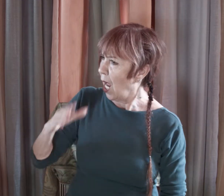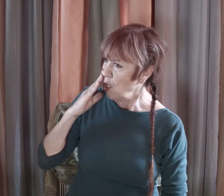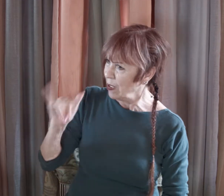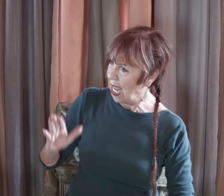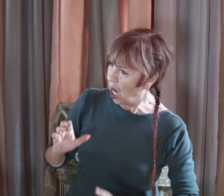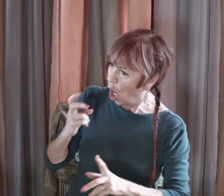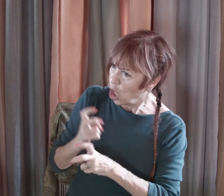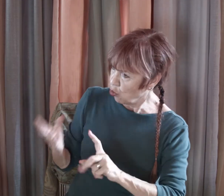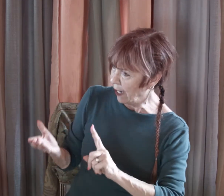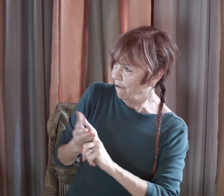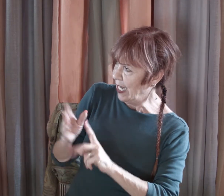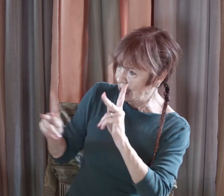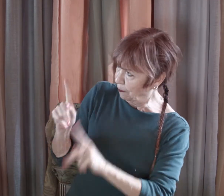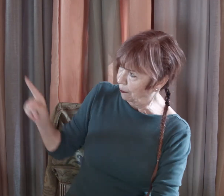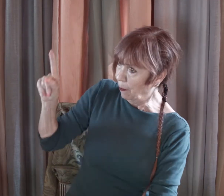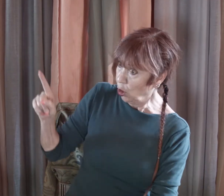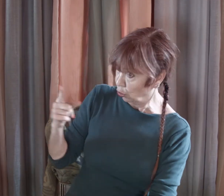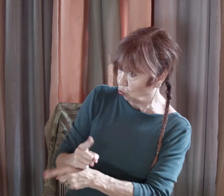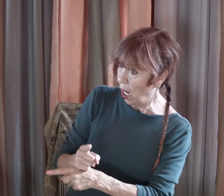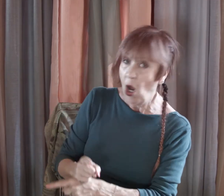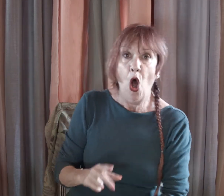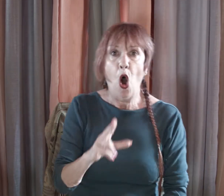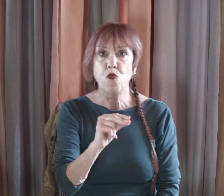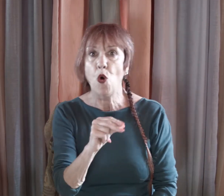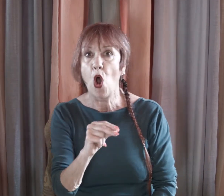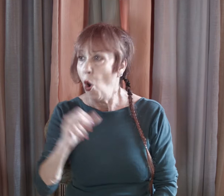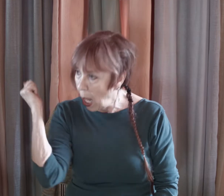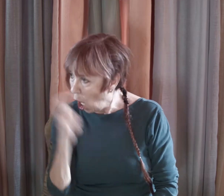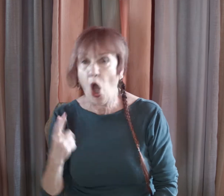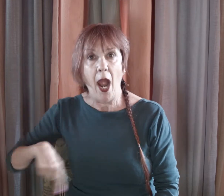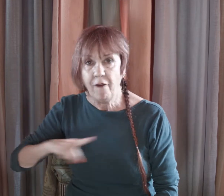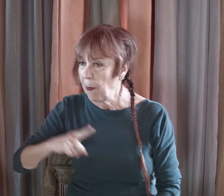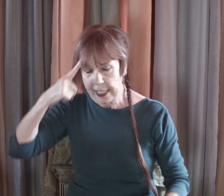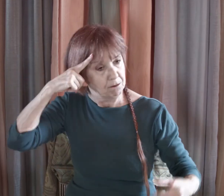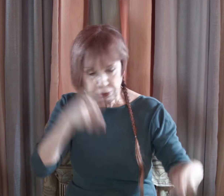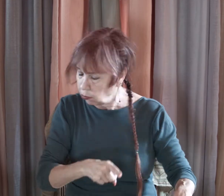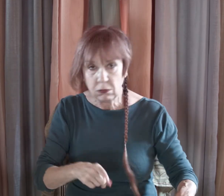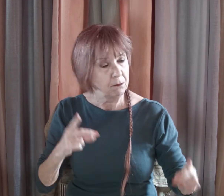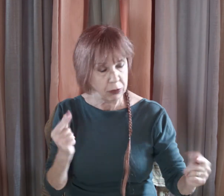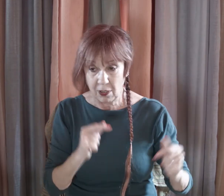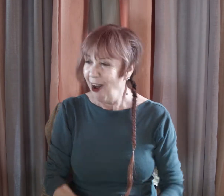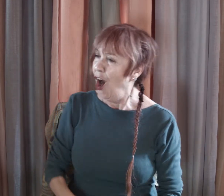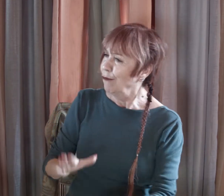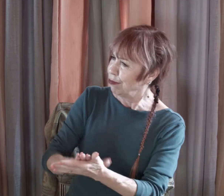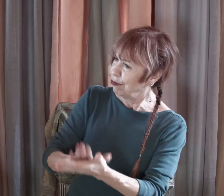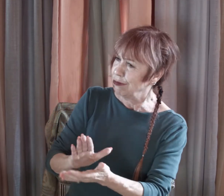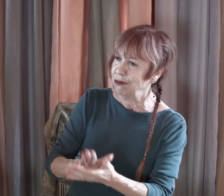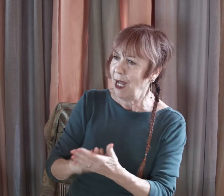hard to convince people that this was the right thing to do? No. Everybody immediately agreed with everybody else. Good for